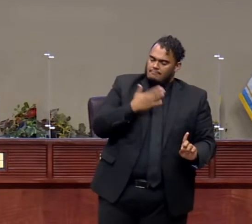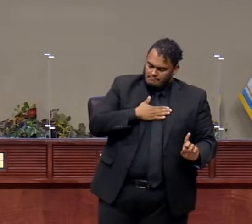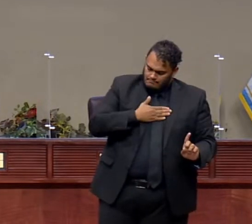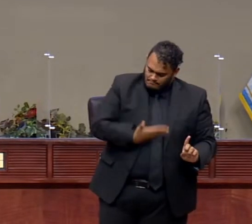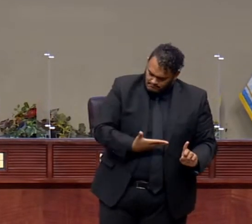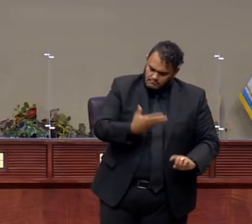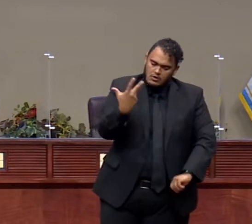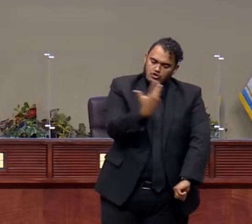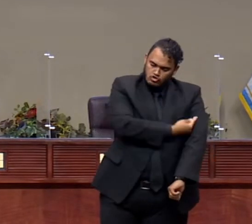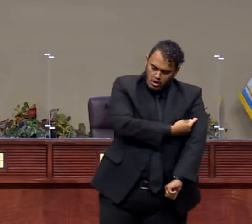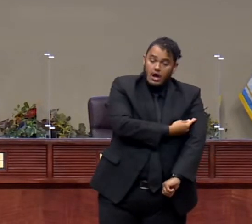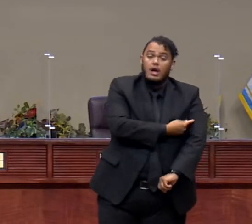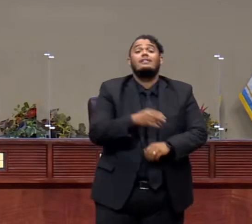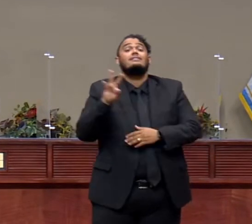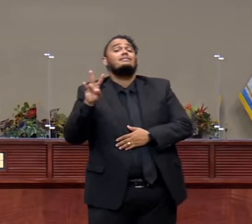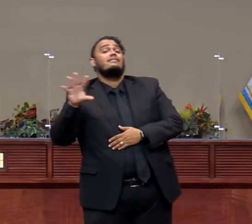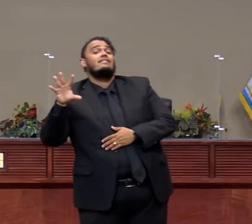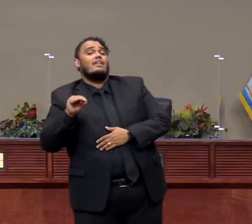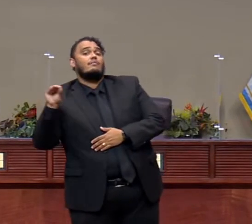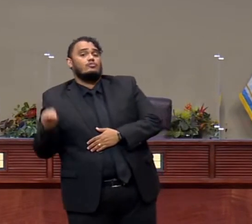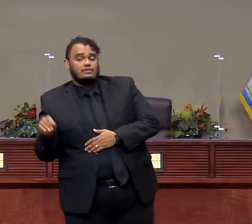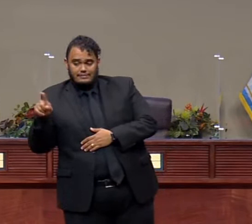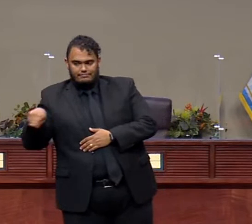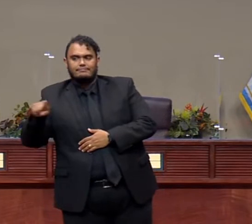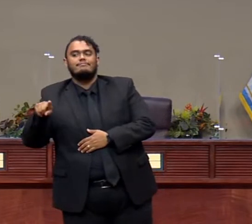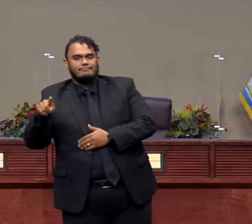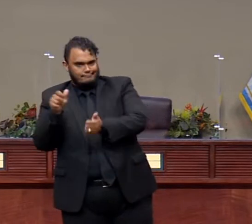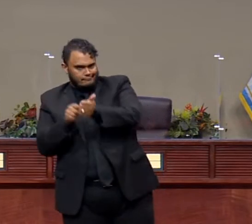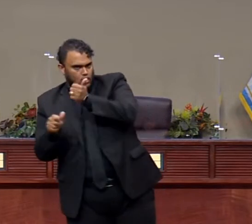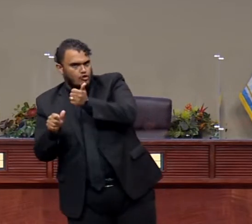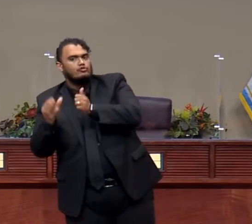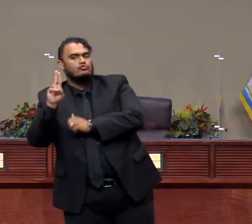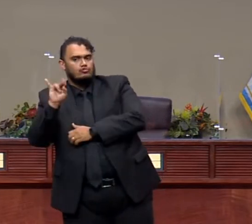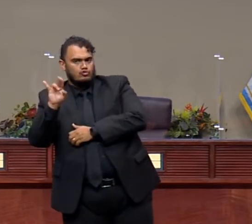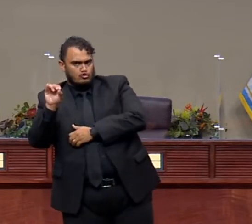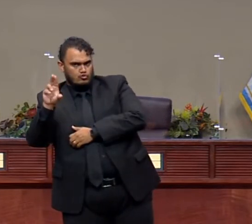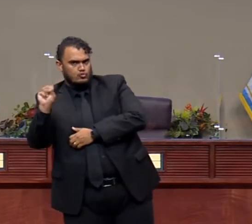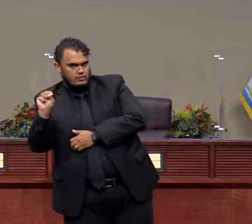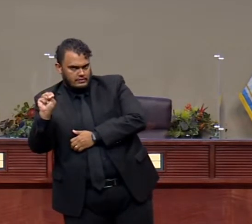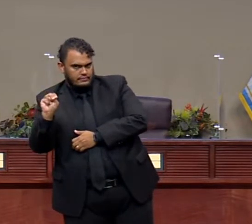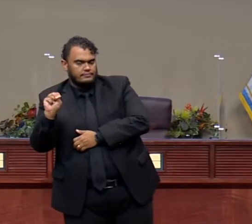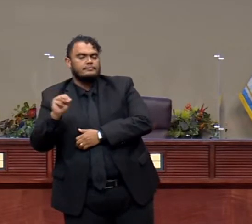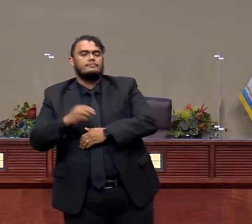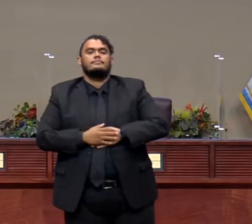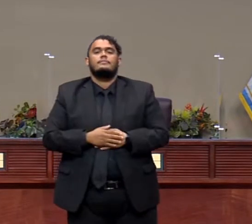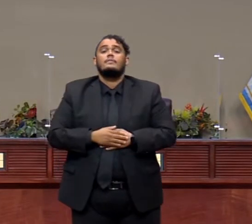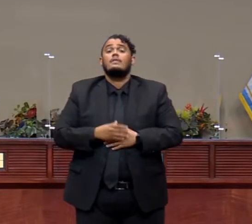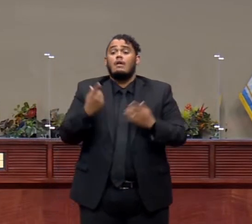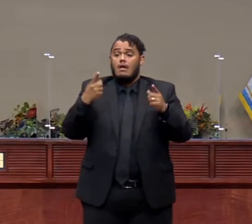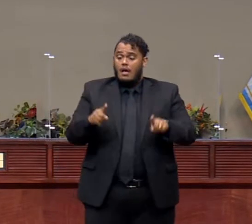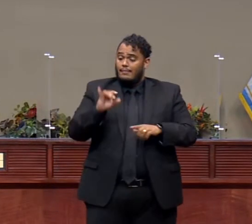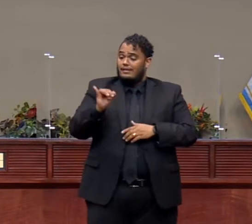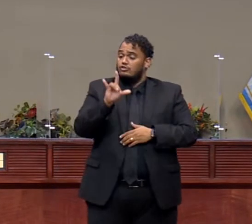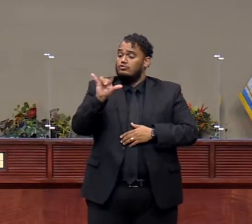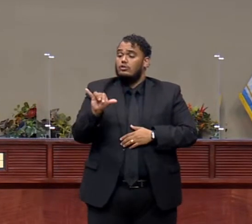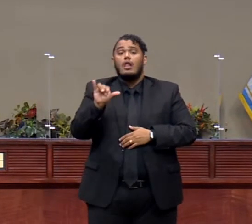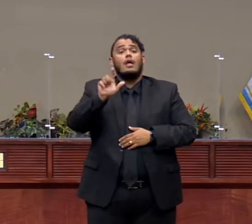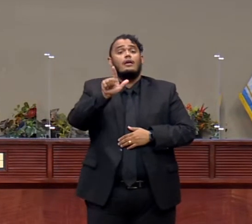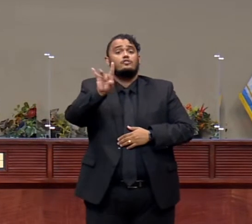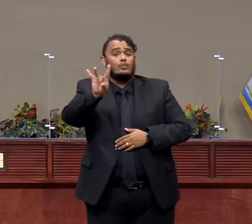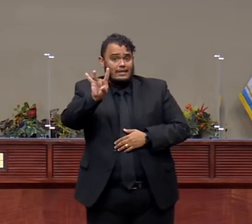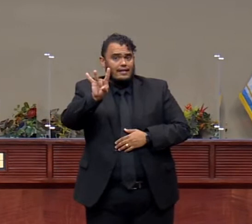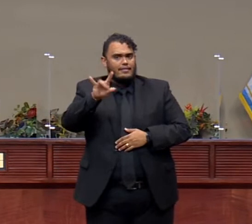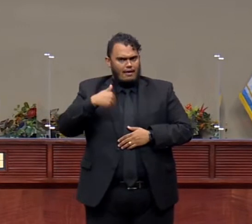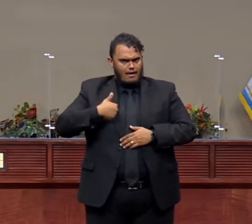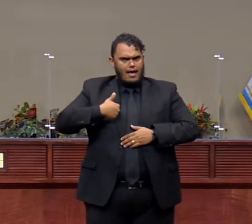union. When I declared the state of emergency most recently on July the 28th and issued my vaccine